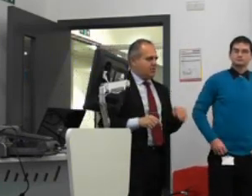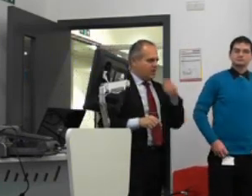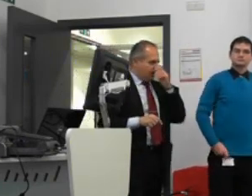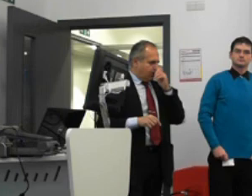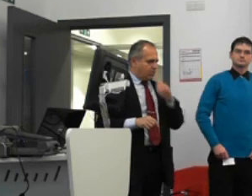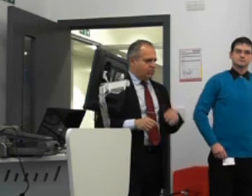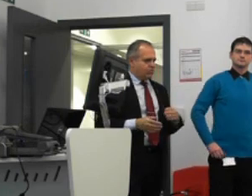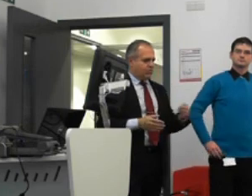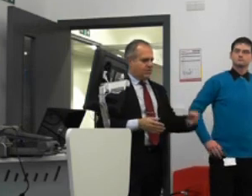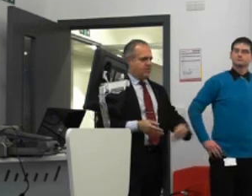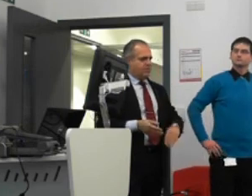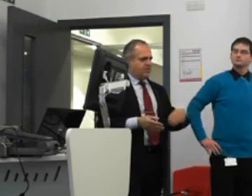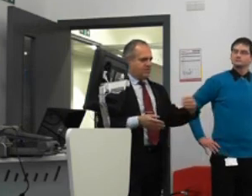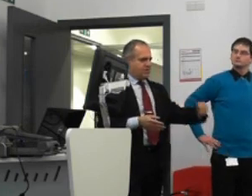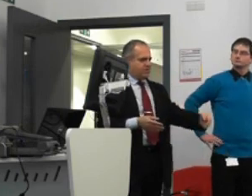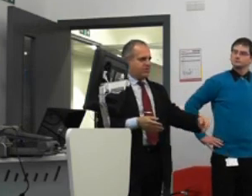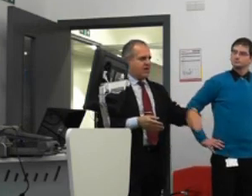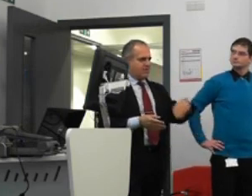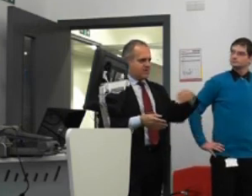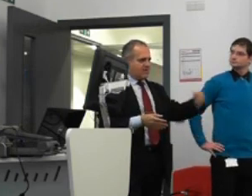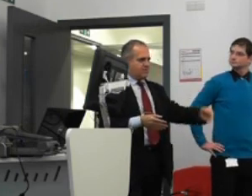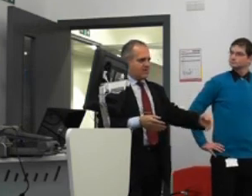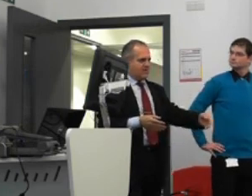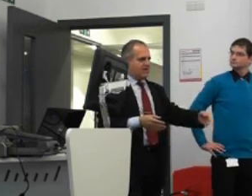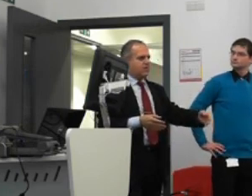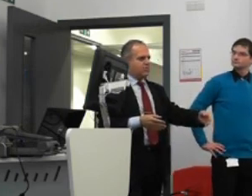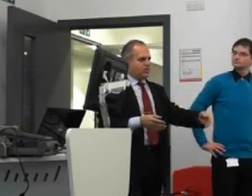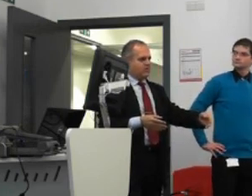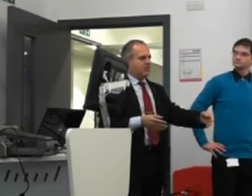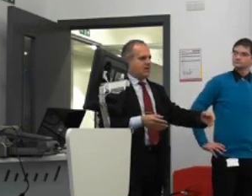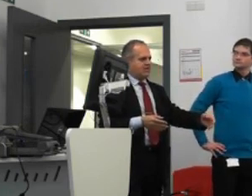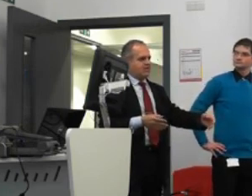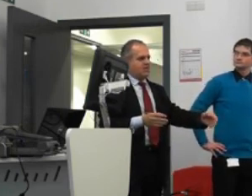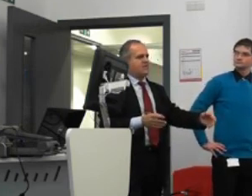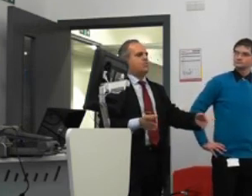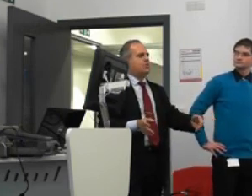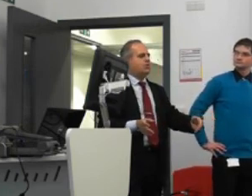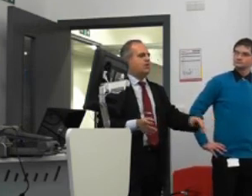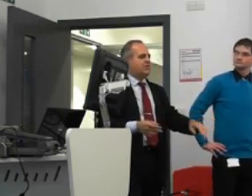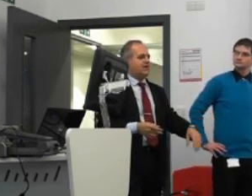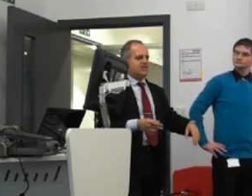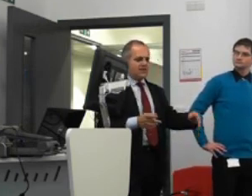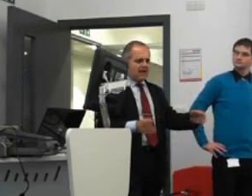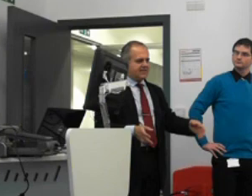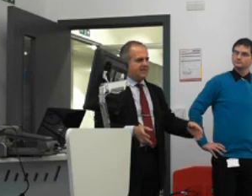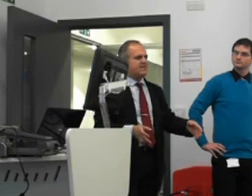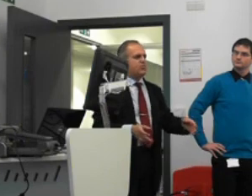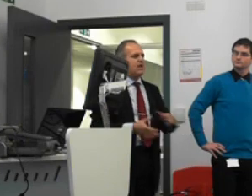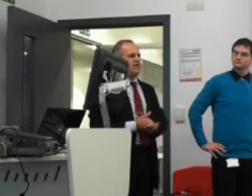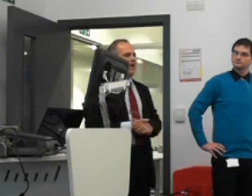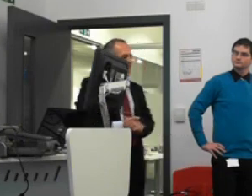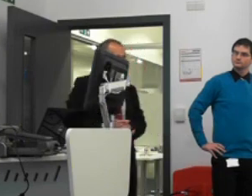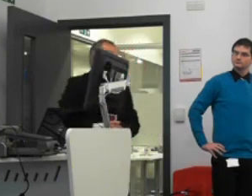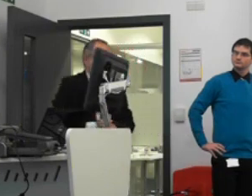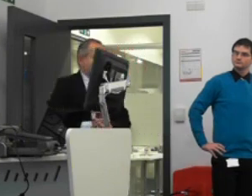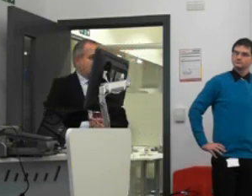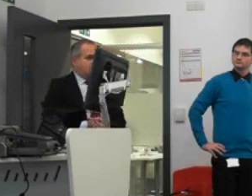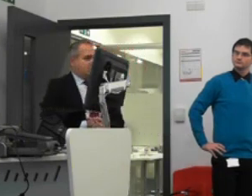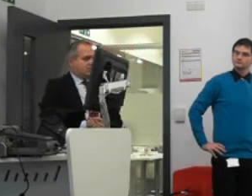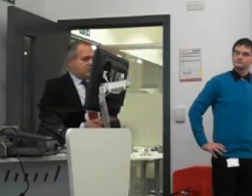you you're going to do this with this amount of time this time scale can you do it answer yes or no if yes tell us why that